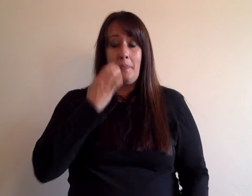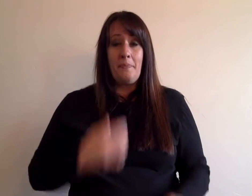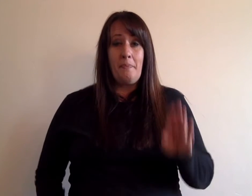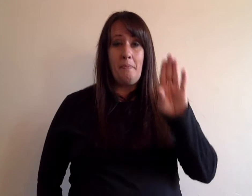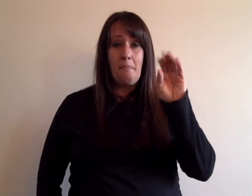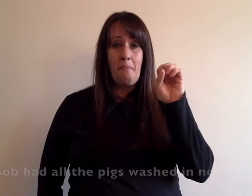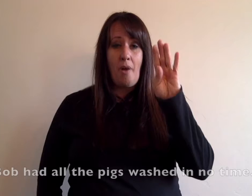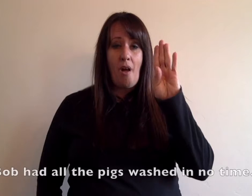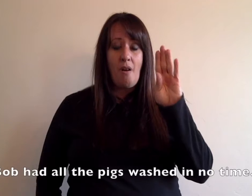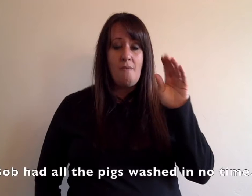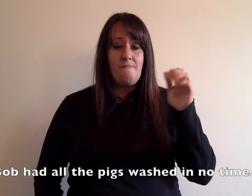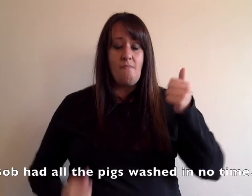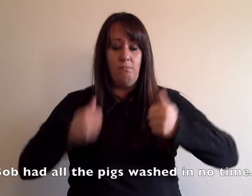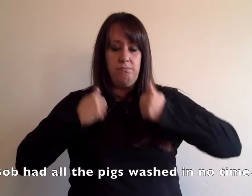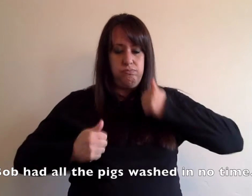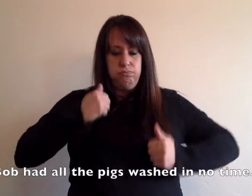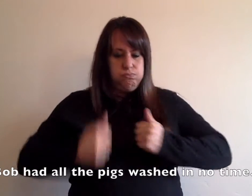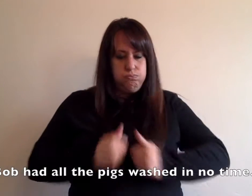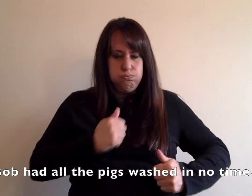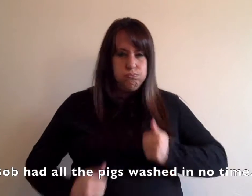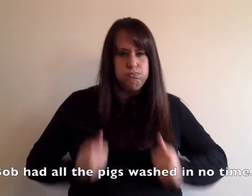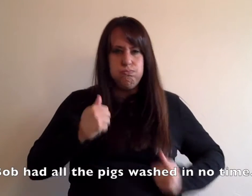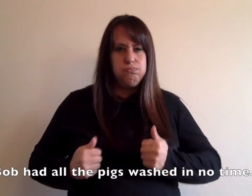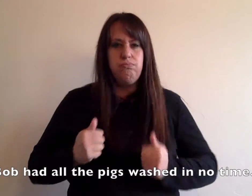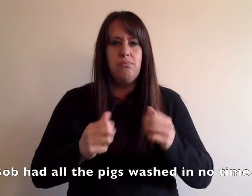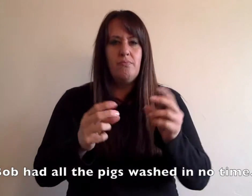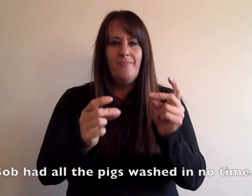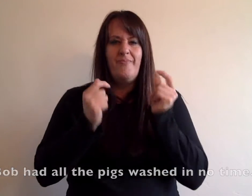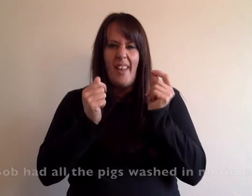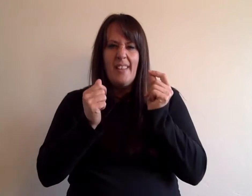Bob had all the pigs washed in no time.